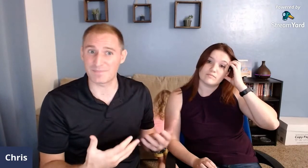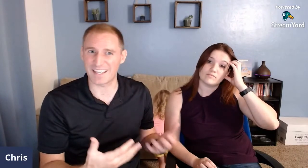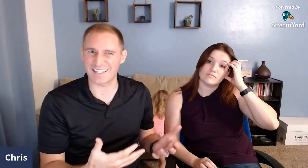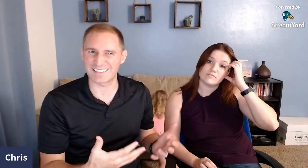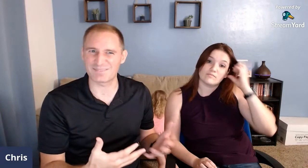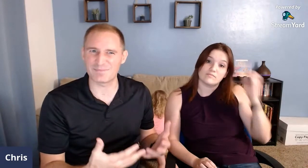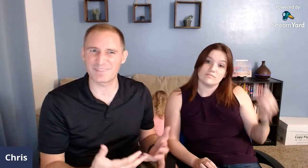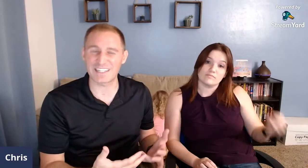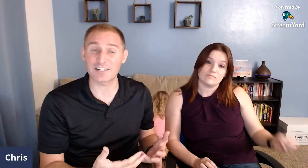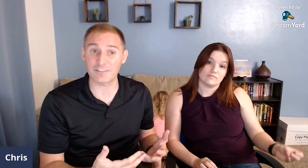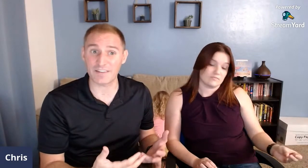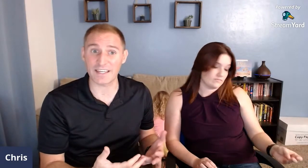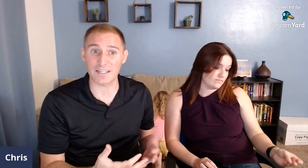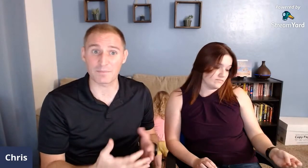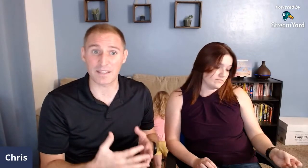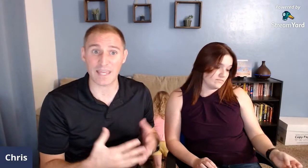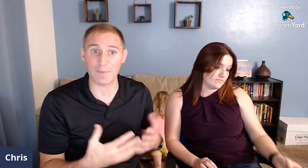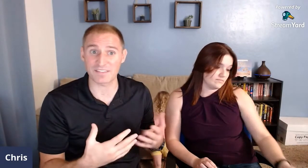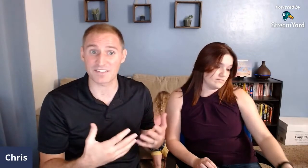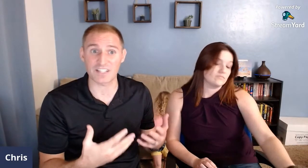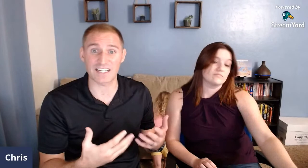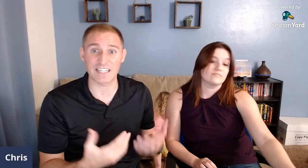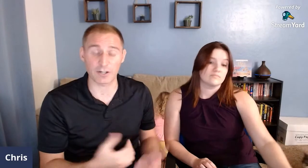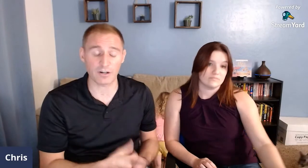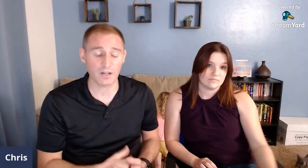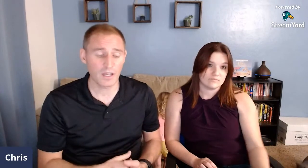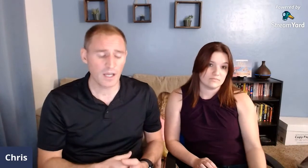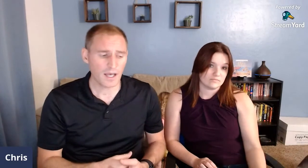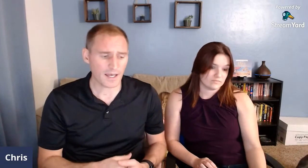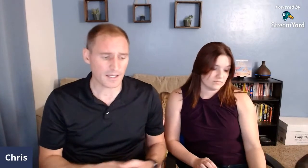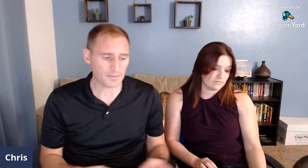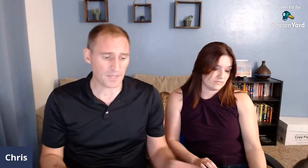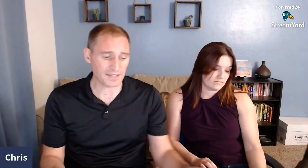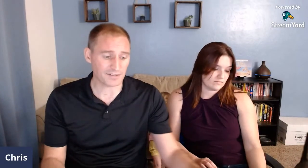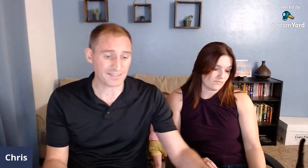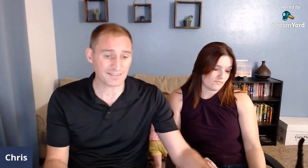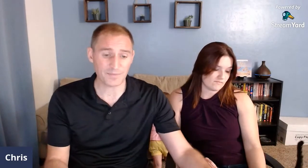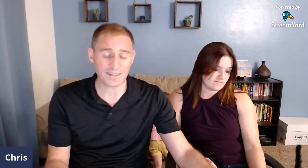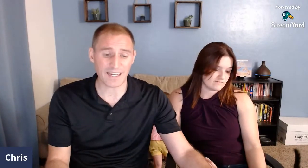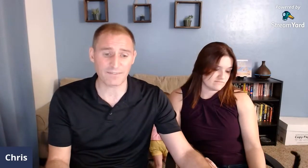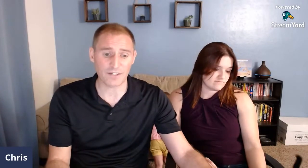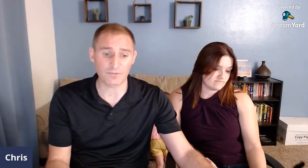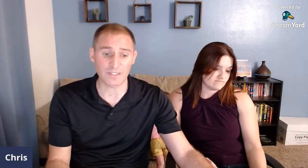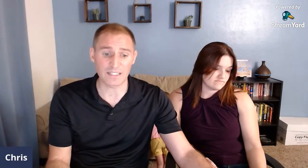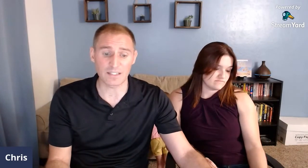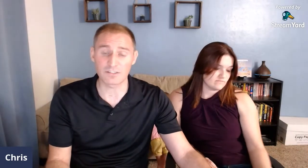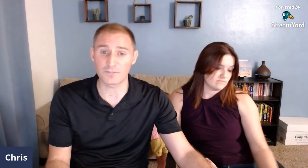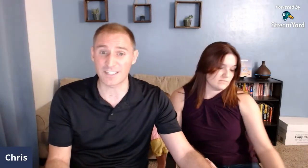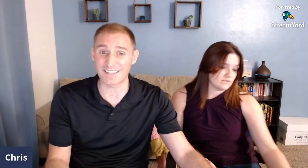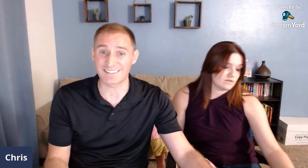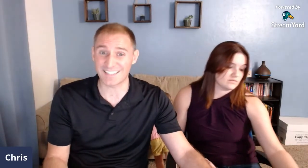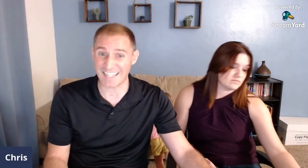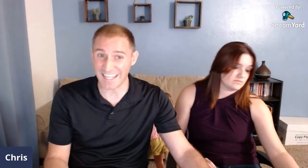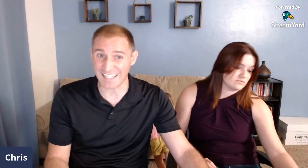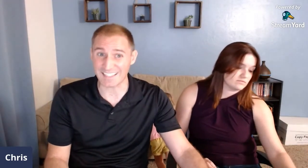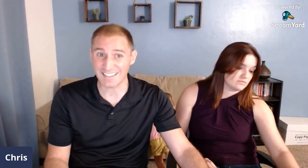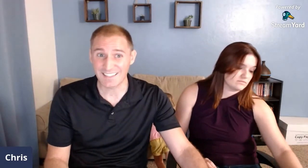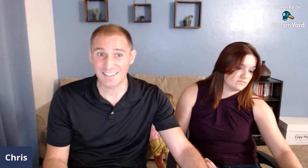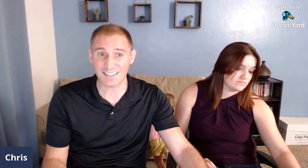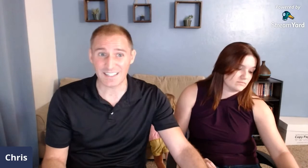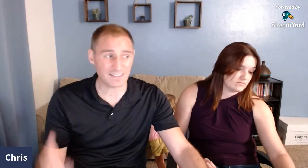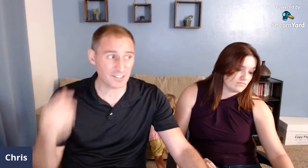it and clarify it and make that message a lot clearer. And so that's something that I found really useful. And